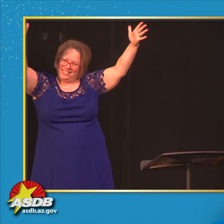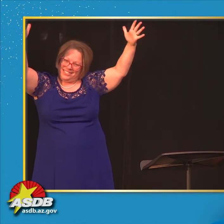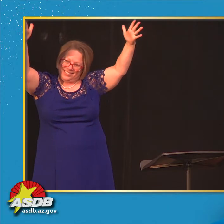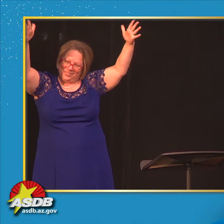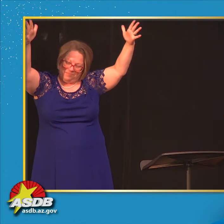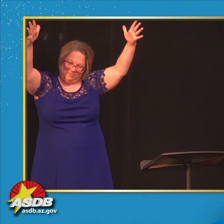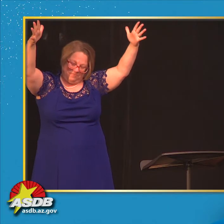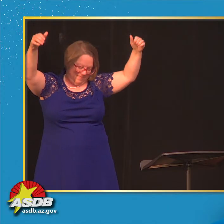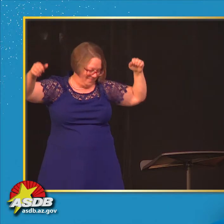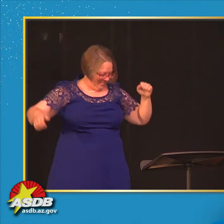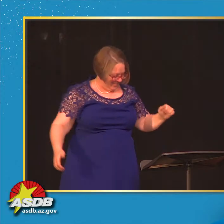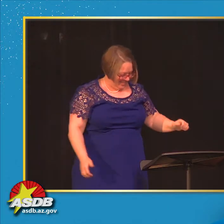Congratulations.